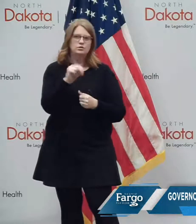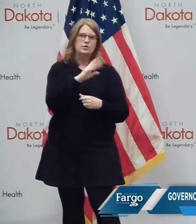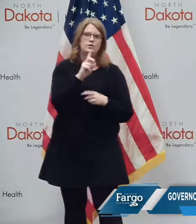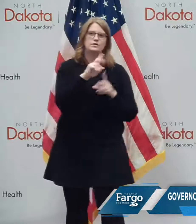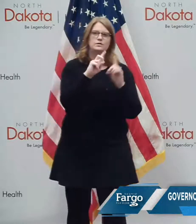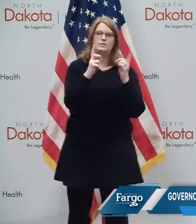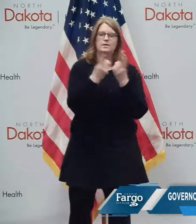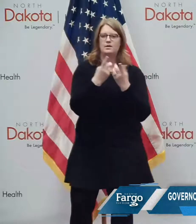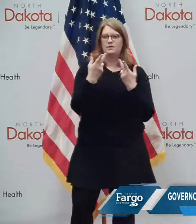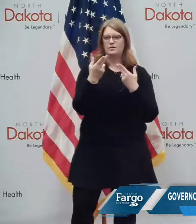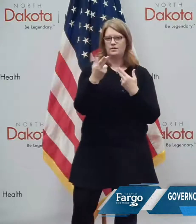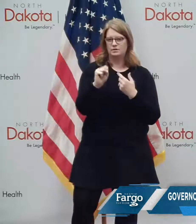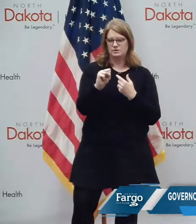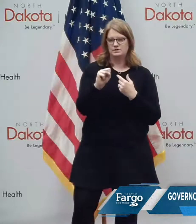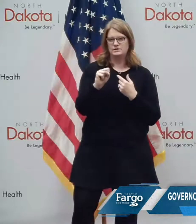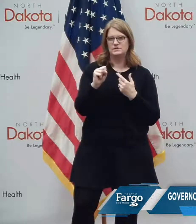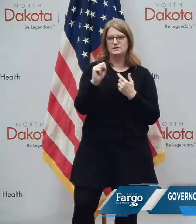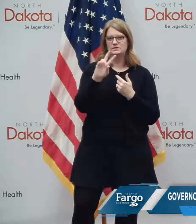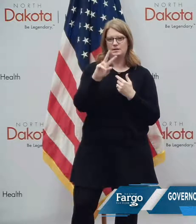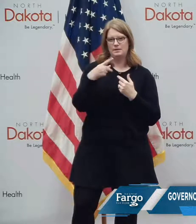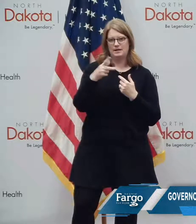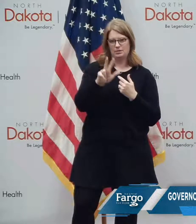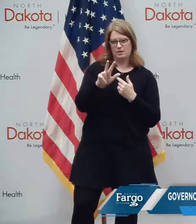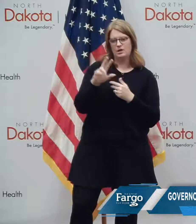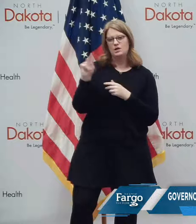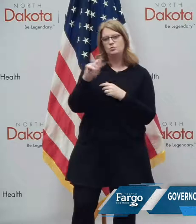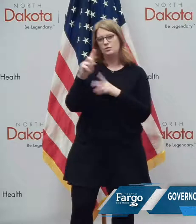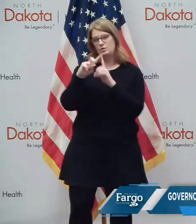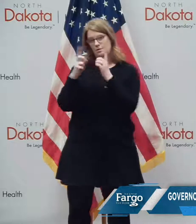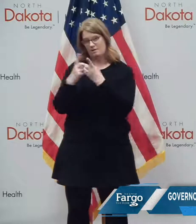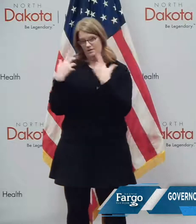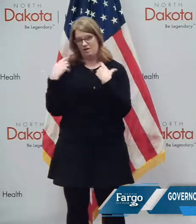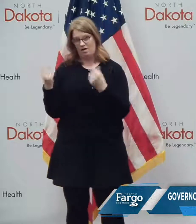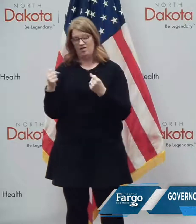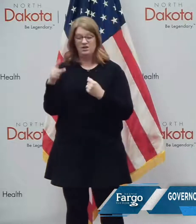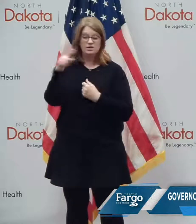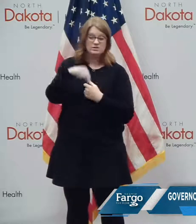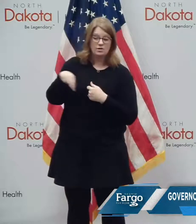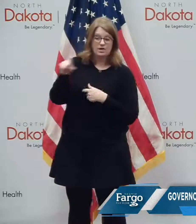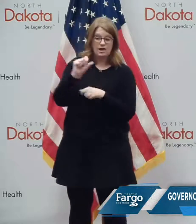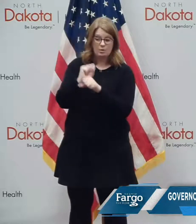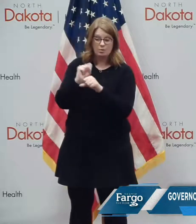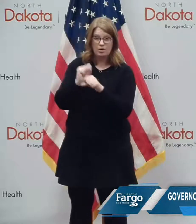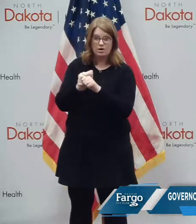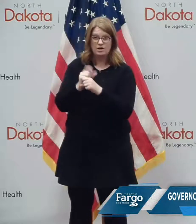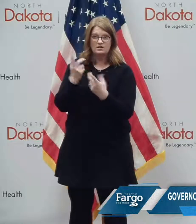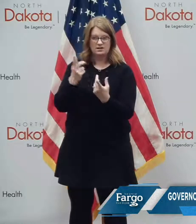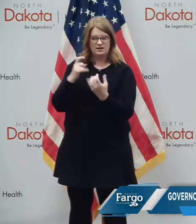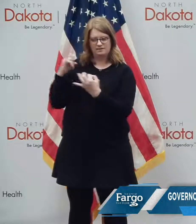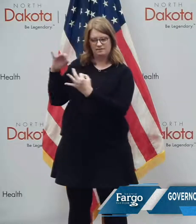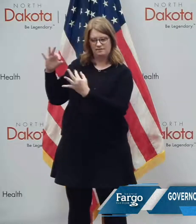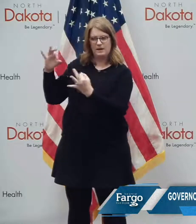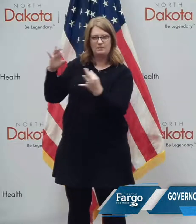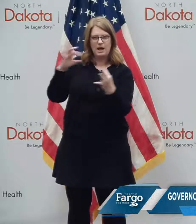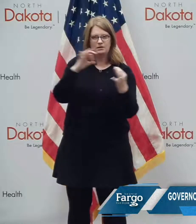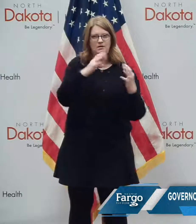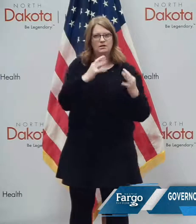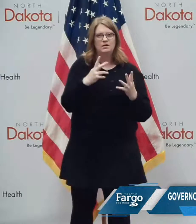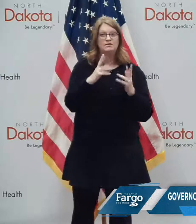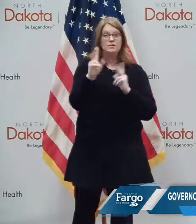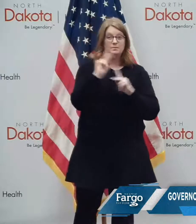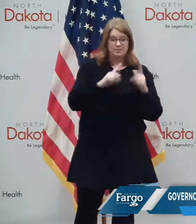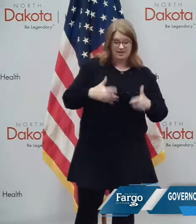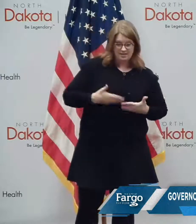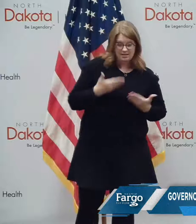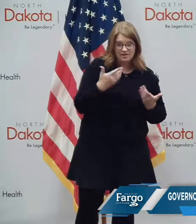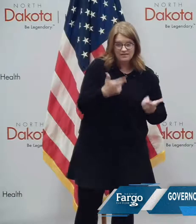VP3 Task Force, the North Dakota Department of Health, all working together to get input from families, residents, and facilities so that we